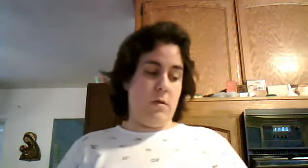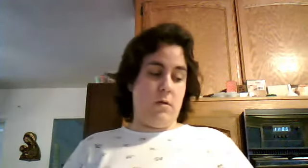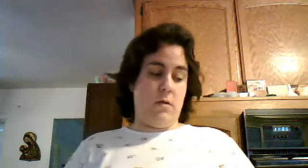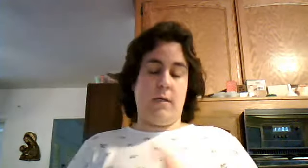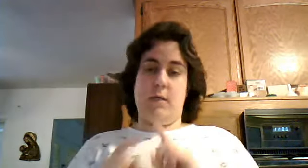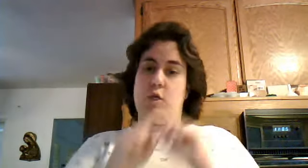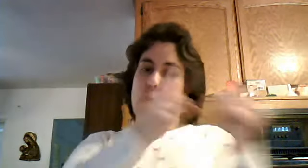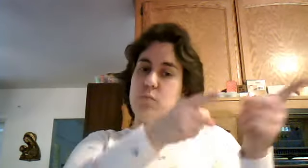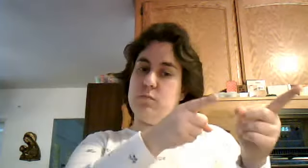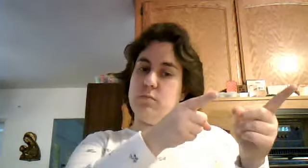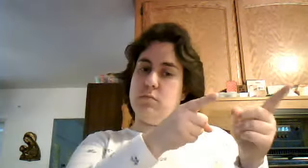Go,